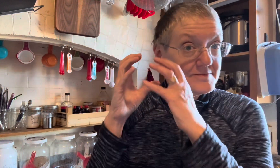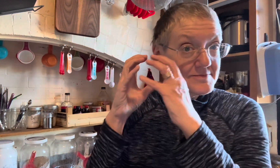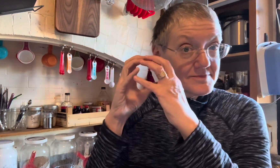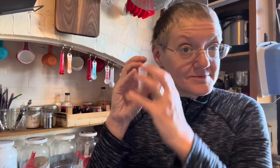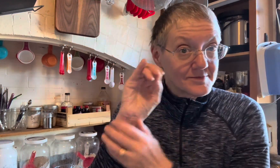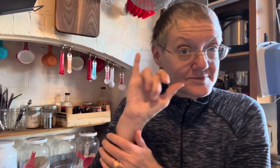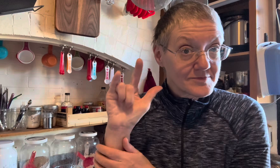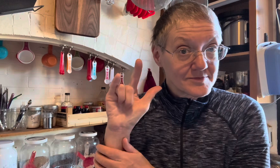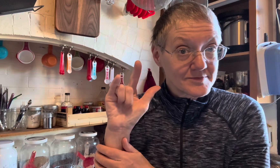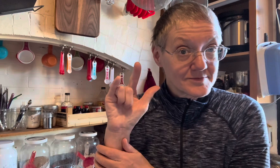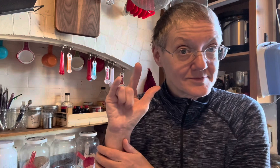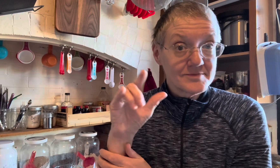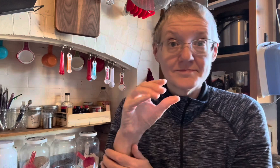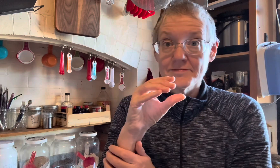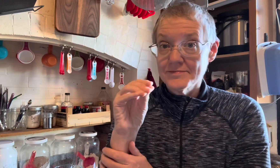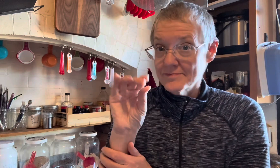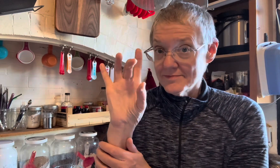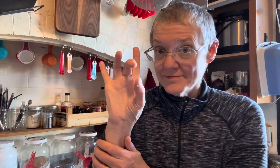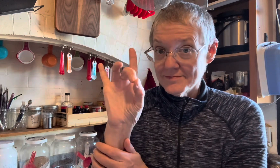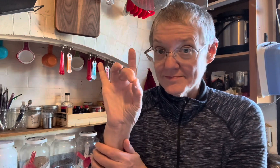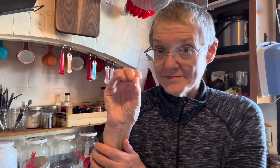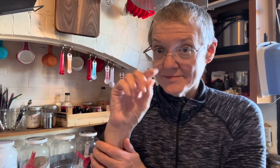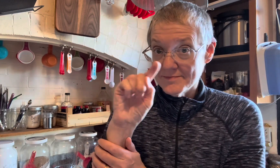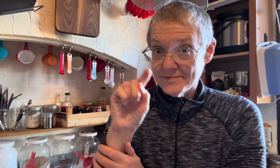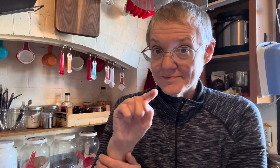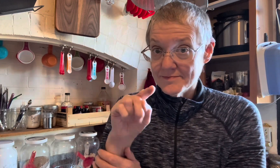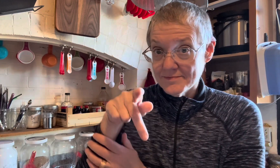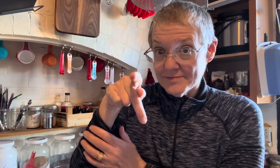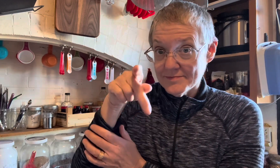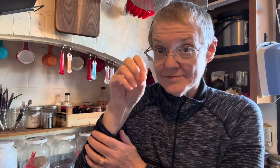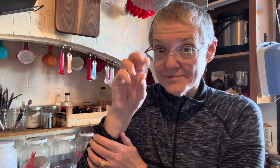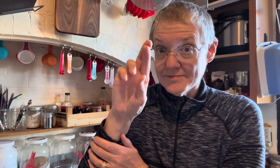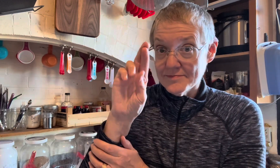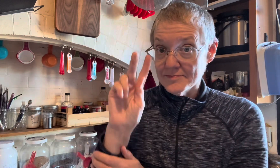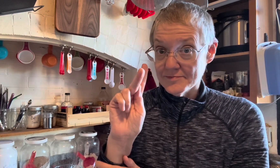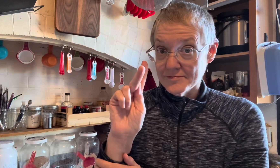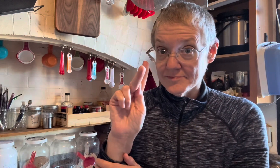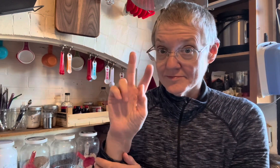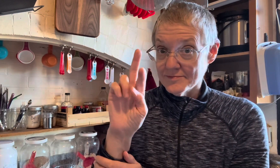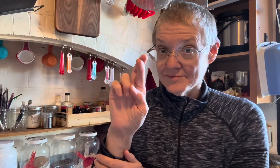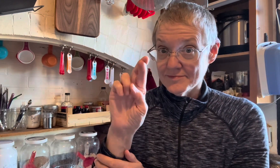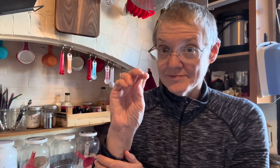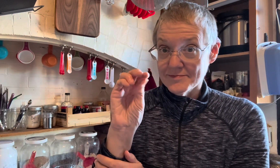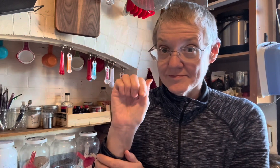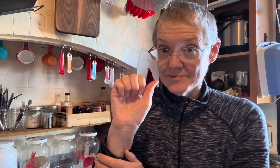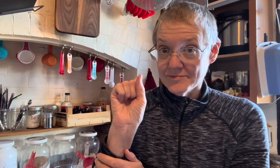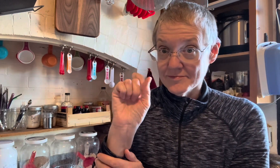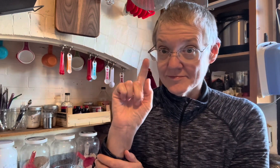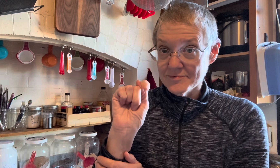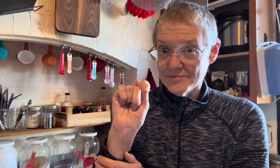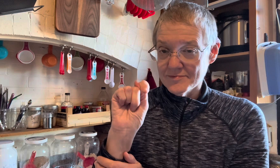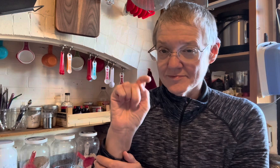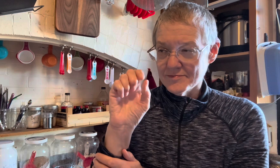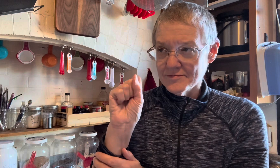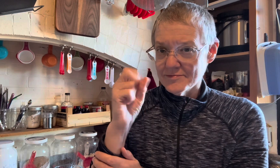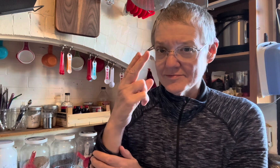I have 1 tablespoon of coconut oil and 8 ounces of pork roast. I think it's